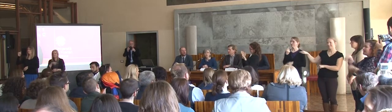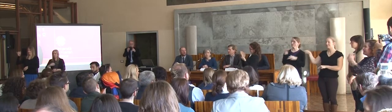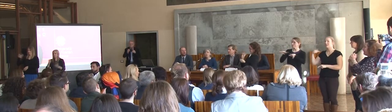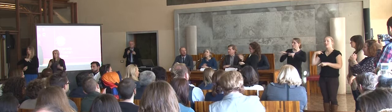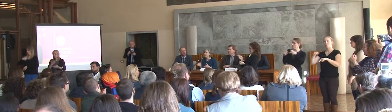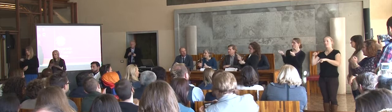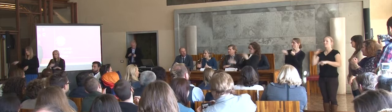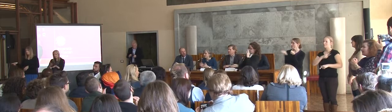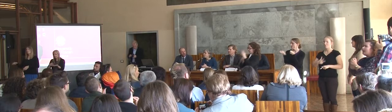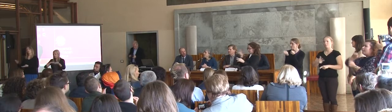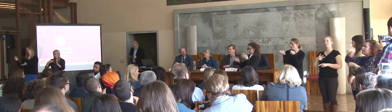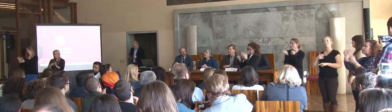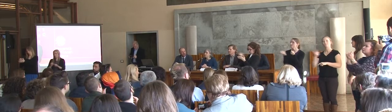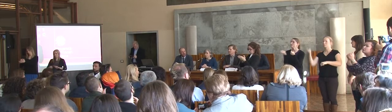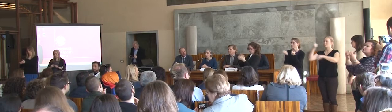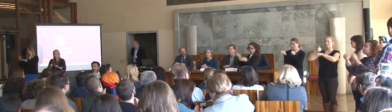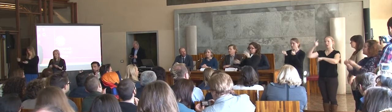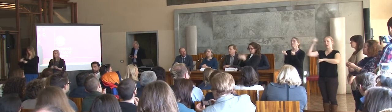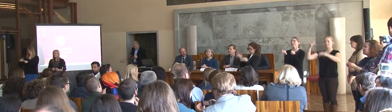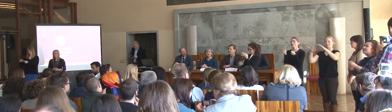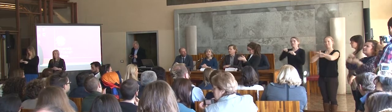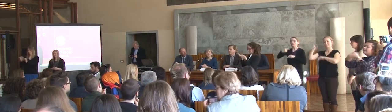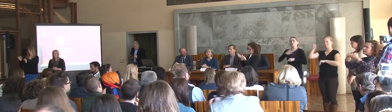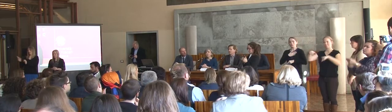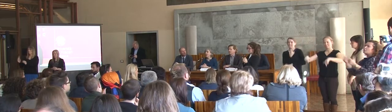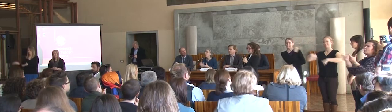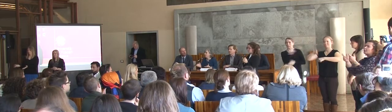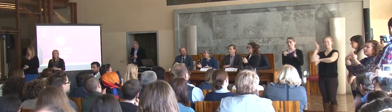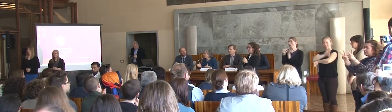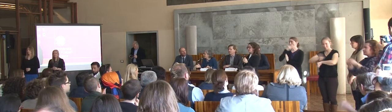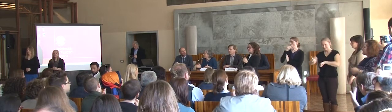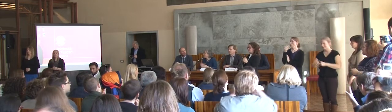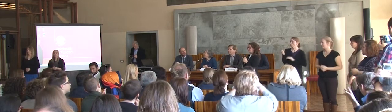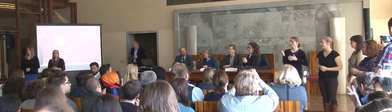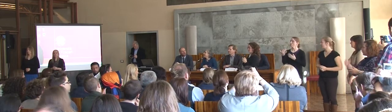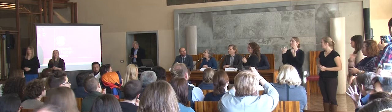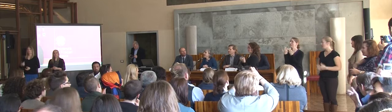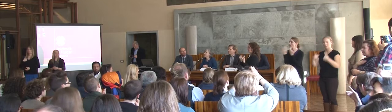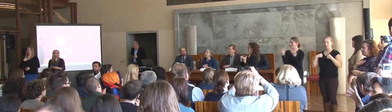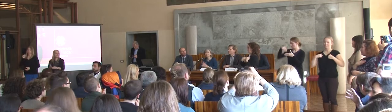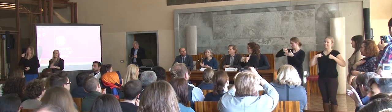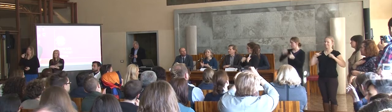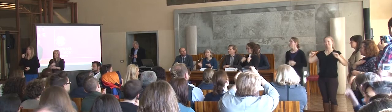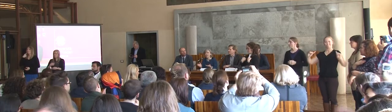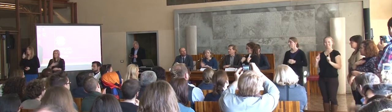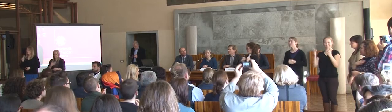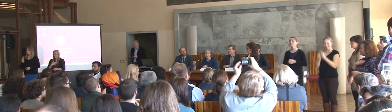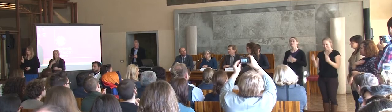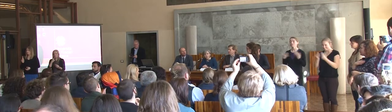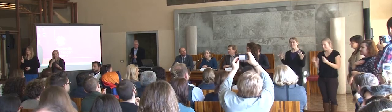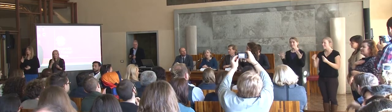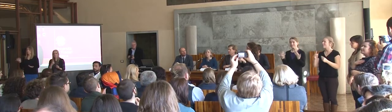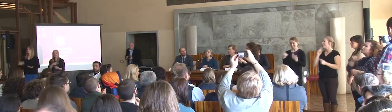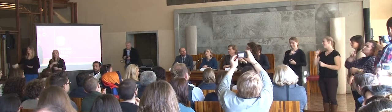the project to everybody in a few moments. I will just say that